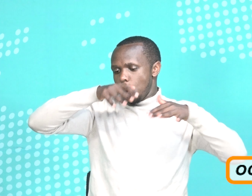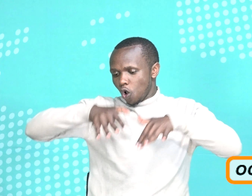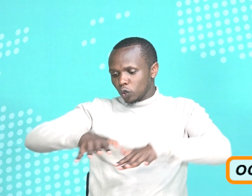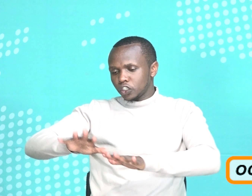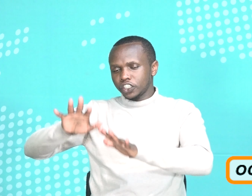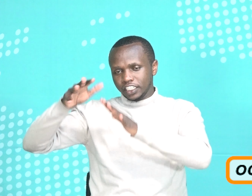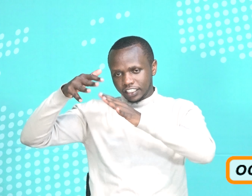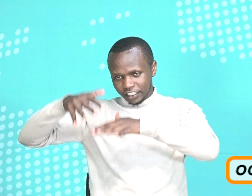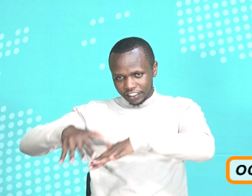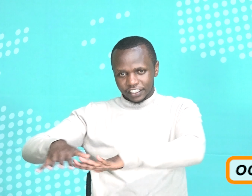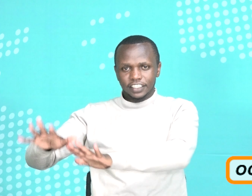ocean,